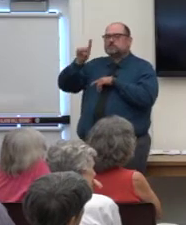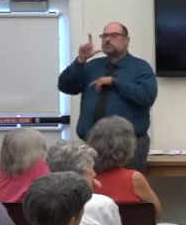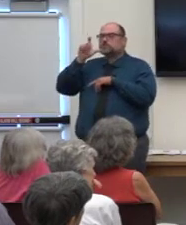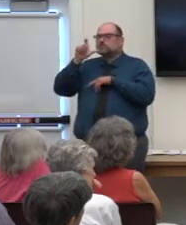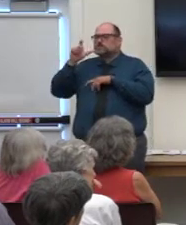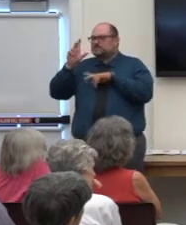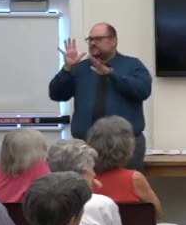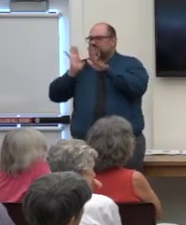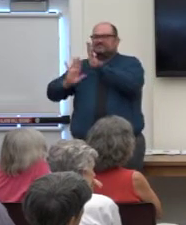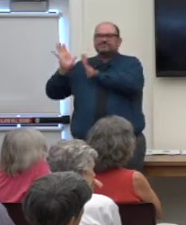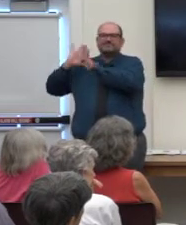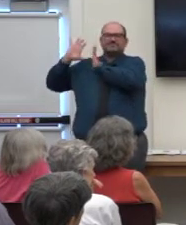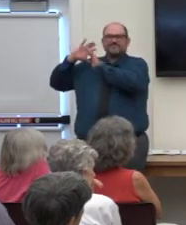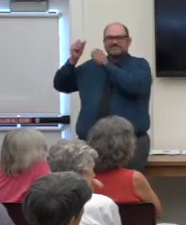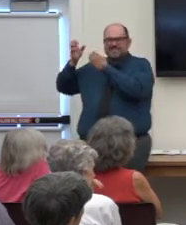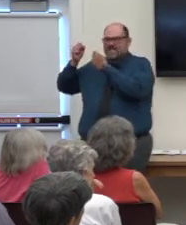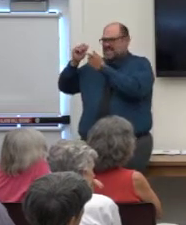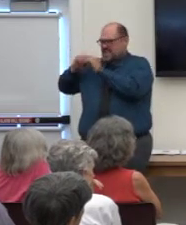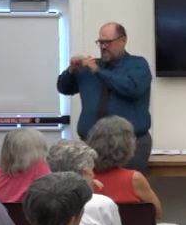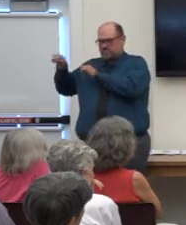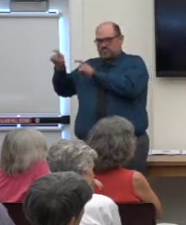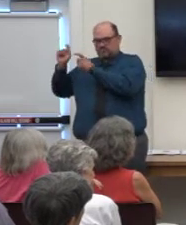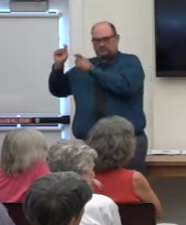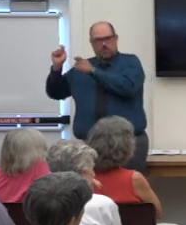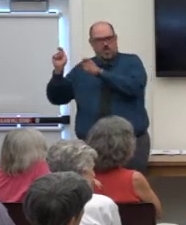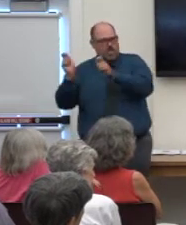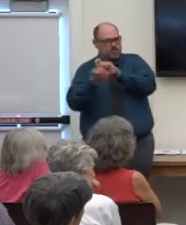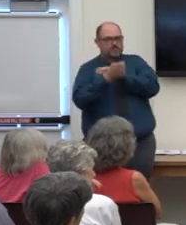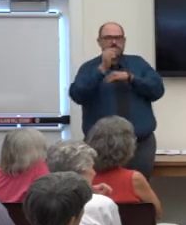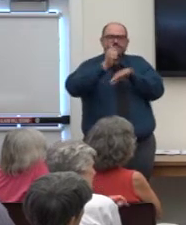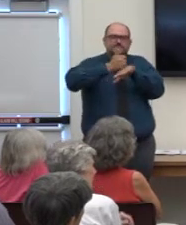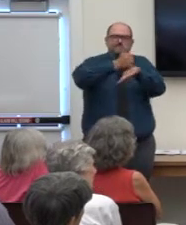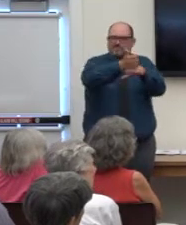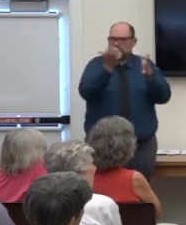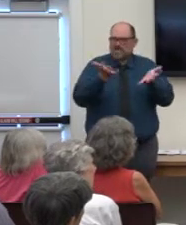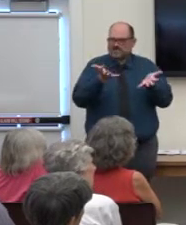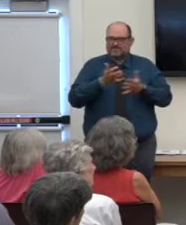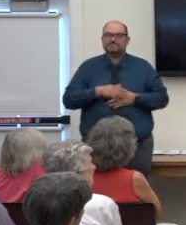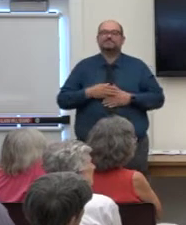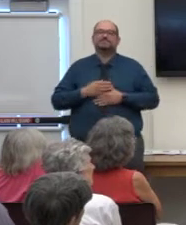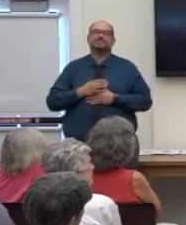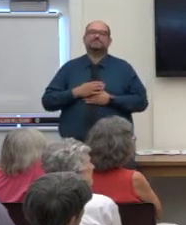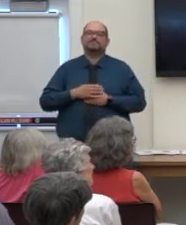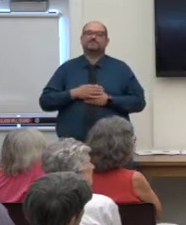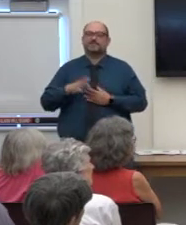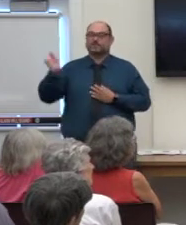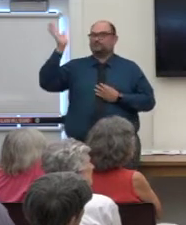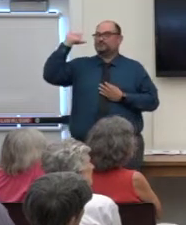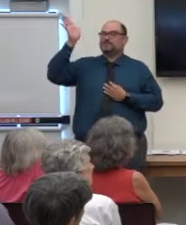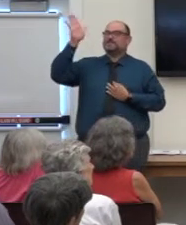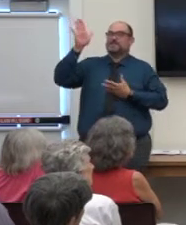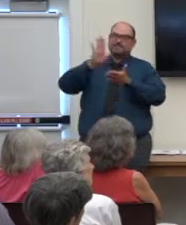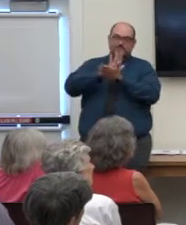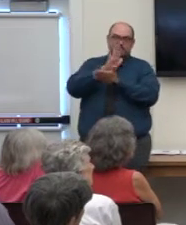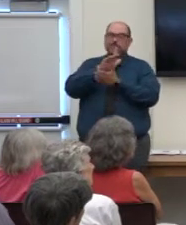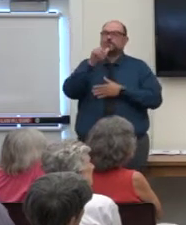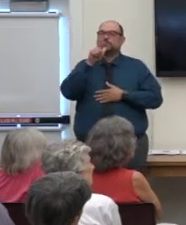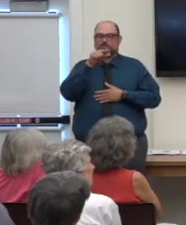change over time. And they presented a paper by Nancy Fishberg, who had discovered